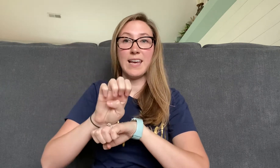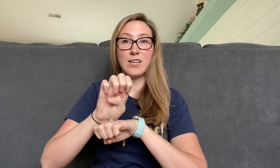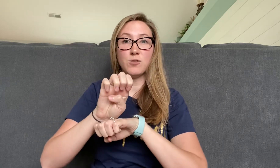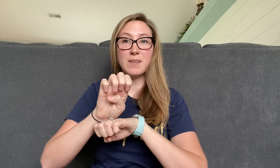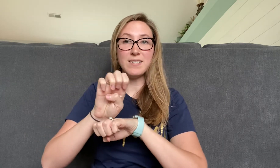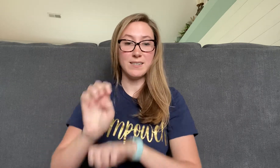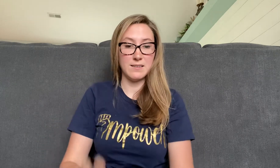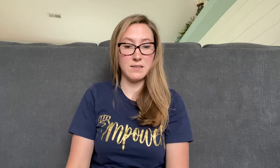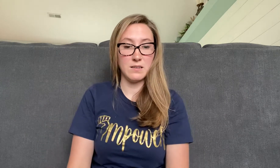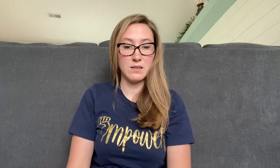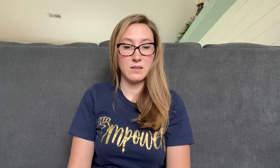engagement,